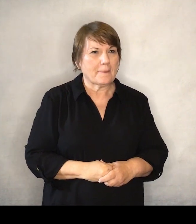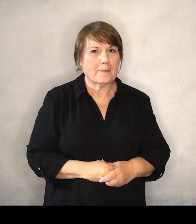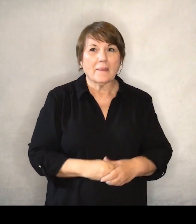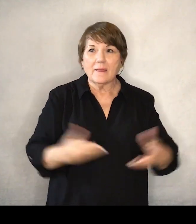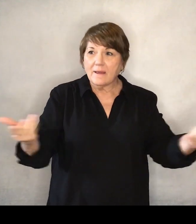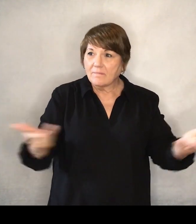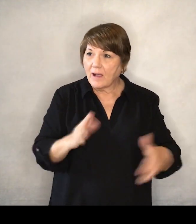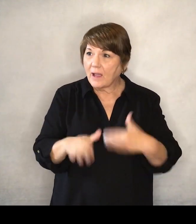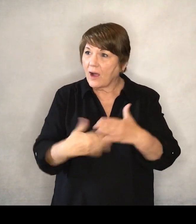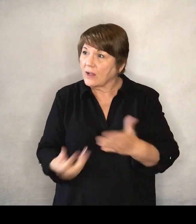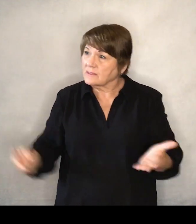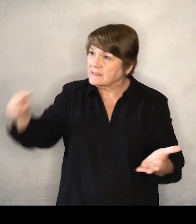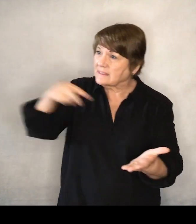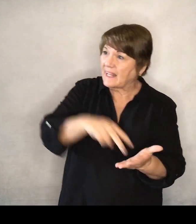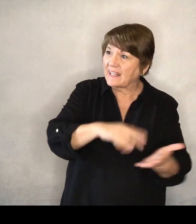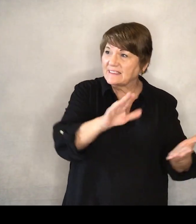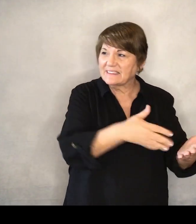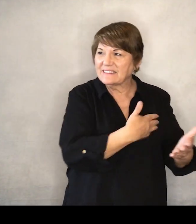I invite you to stand.